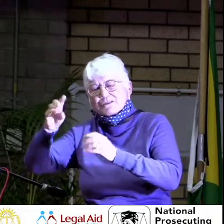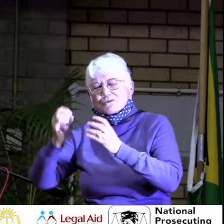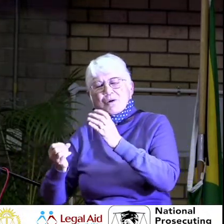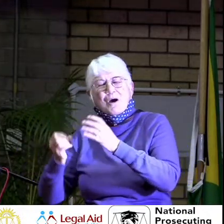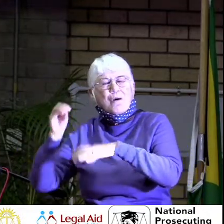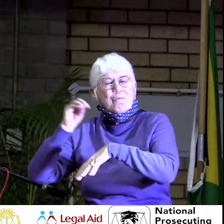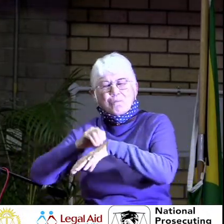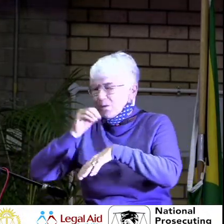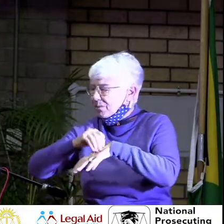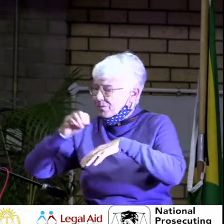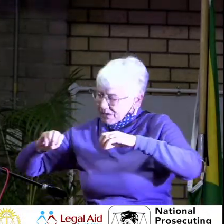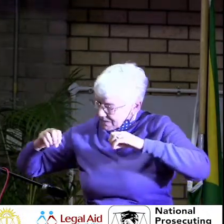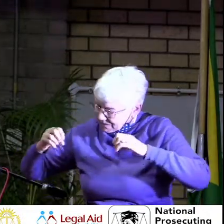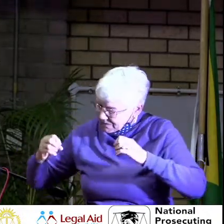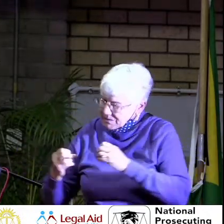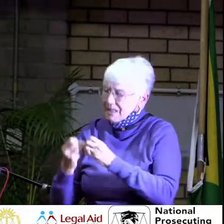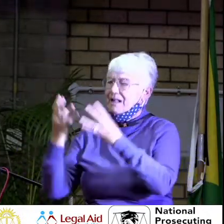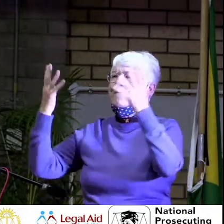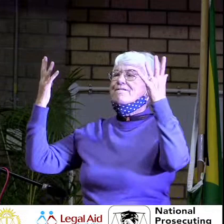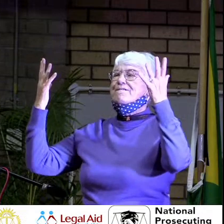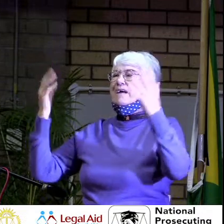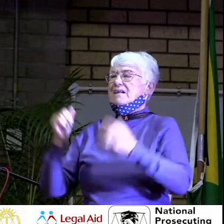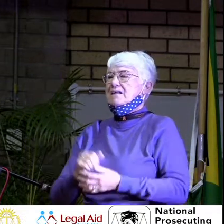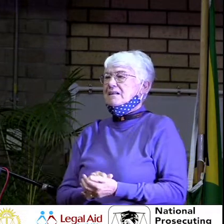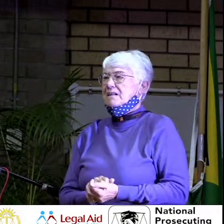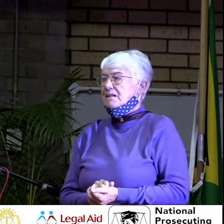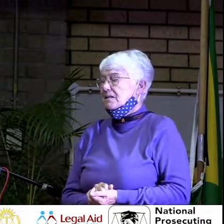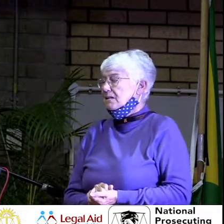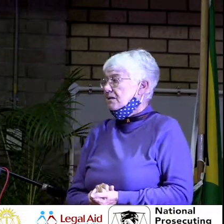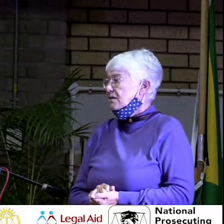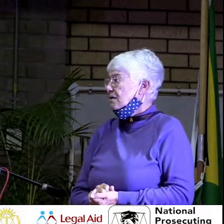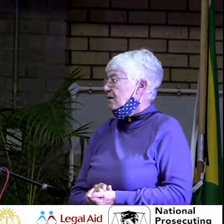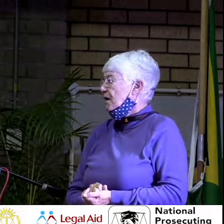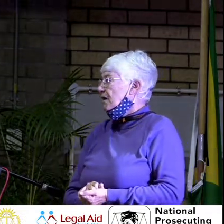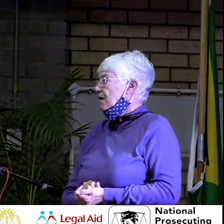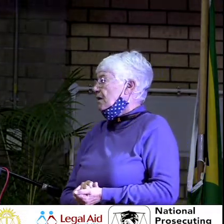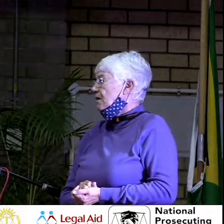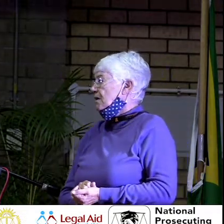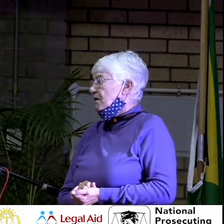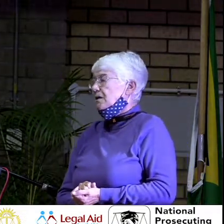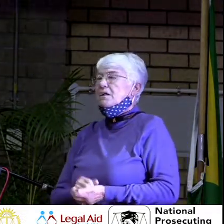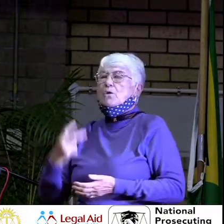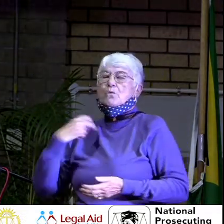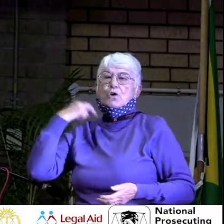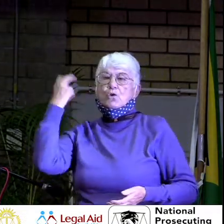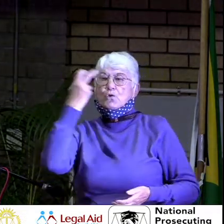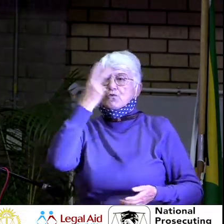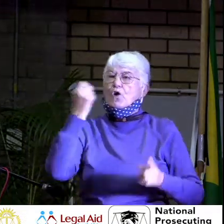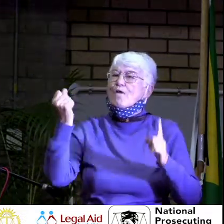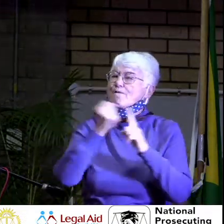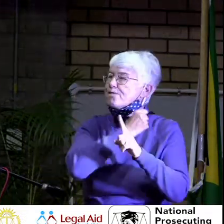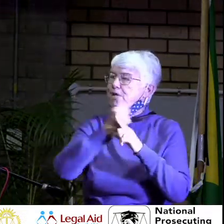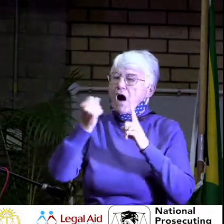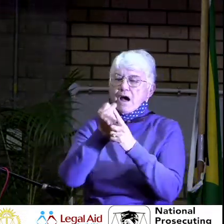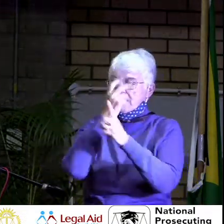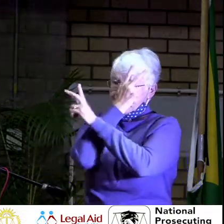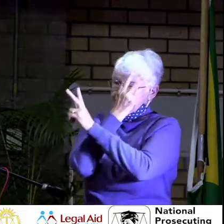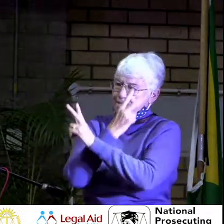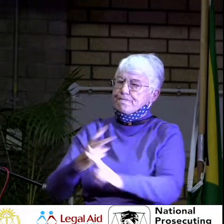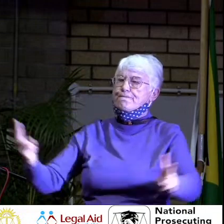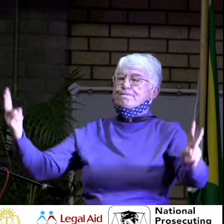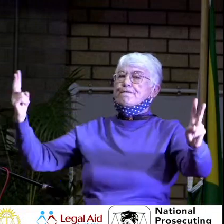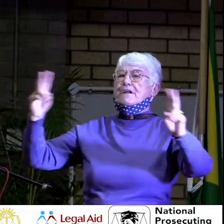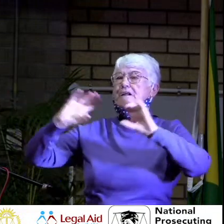our vision, the vision of the Trauma Center for a violence-free society with respect for